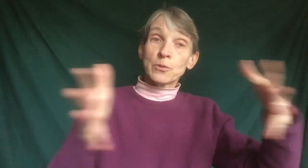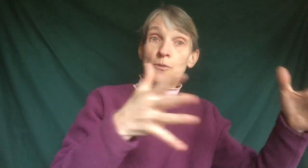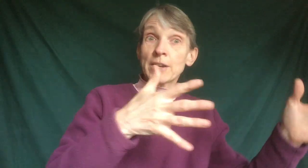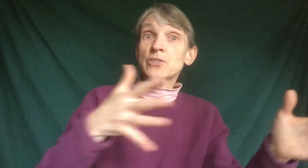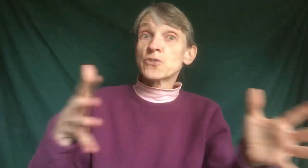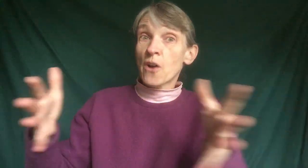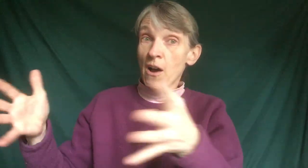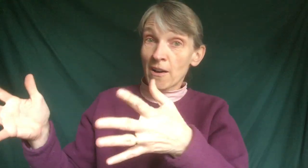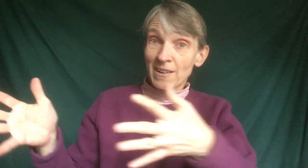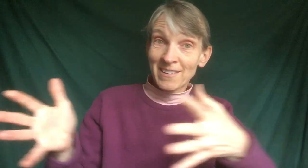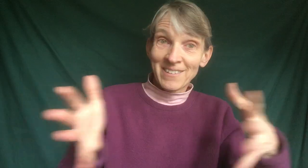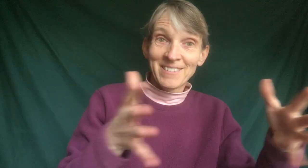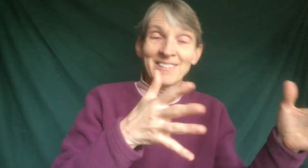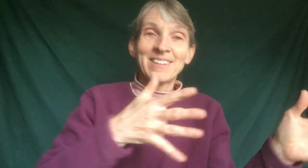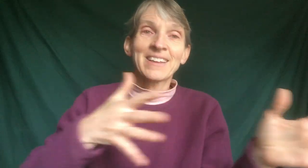very strong, like that.